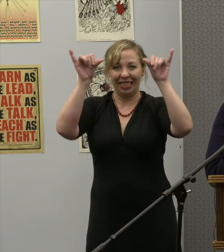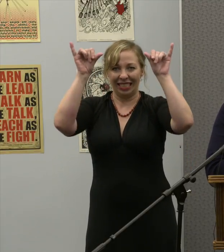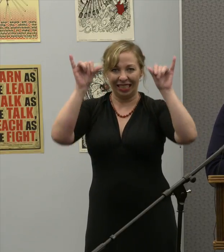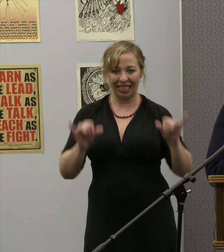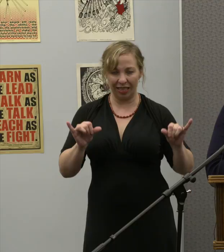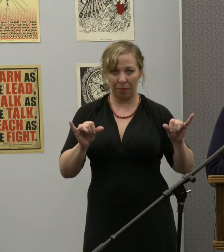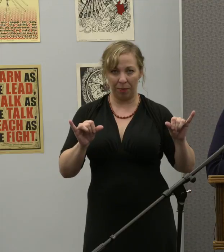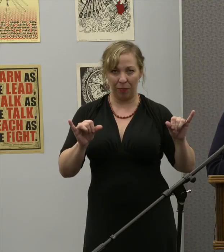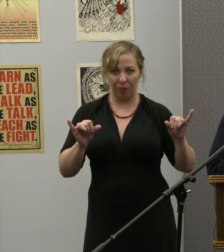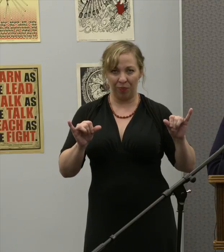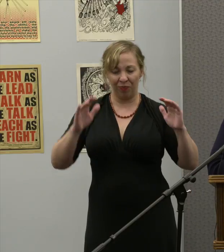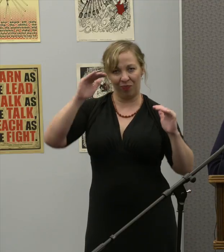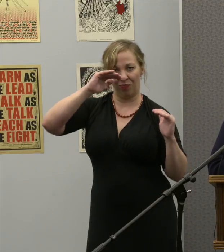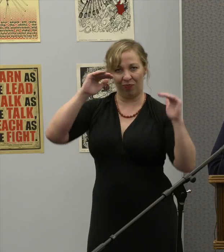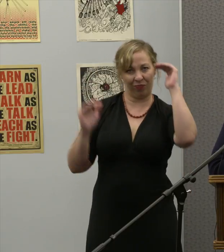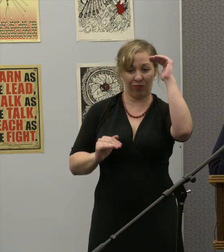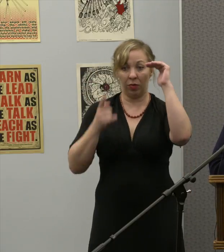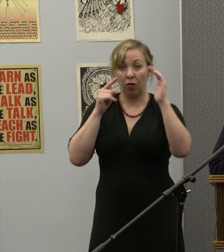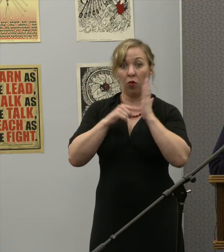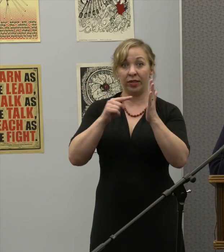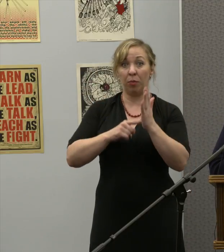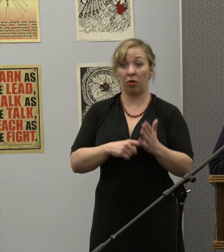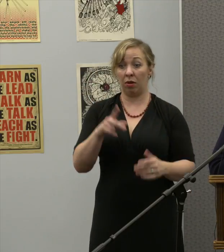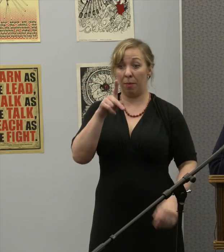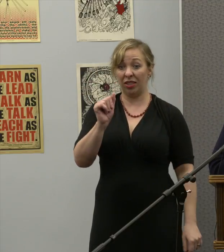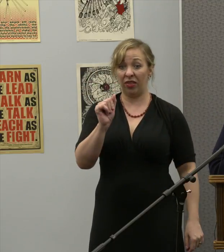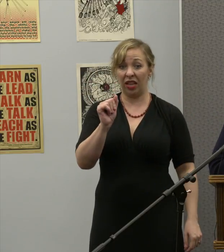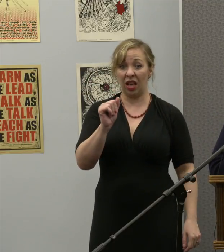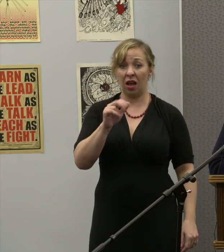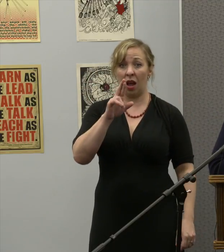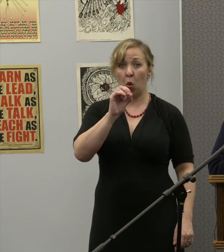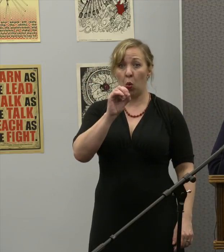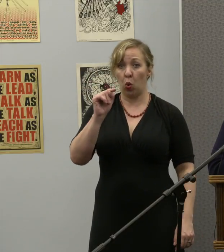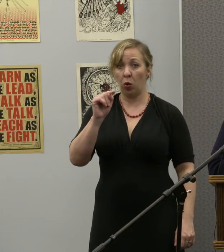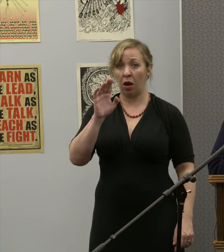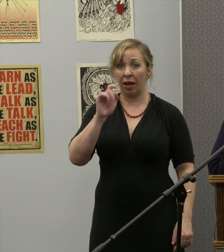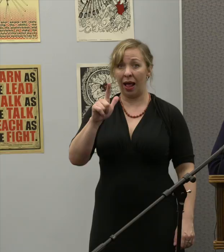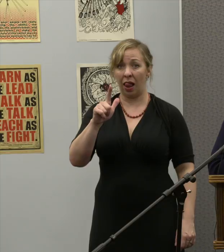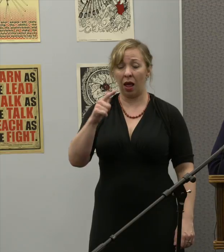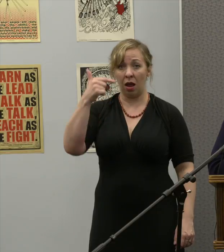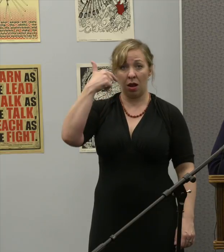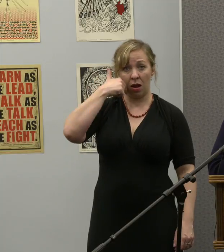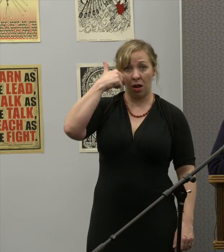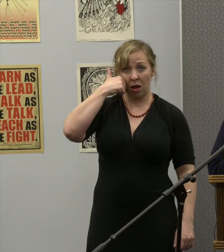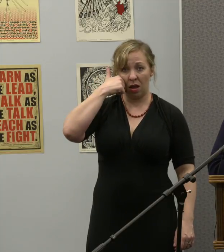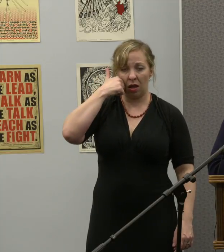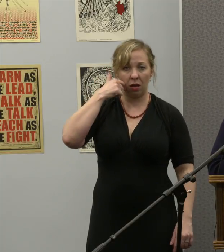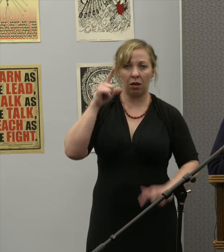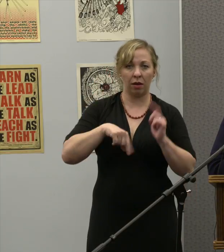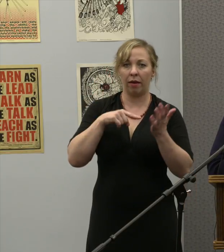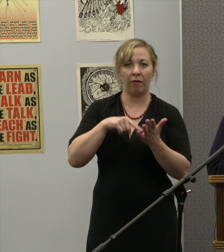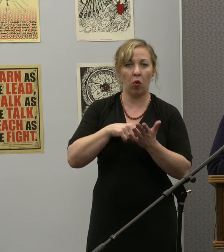Medicaid in Pennsylvania, where if you go and you need a root canal, you can't get it paid for. You're gonna get an extraction. You're gonna get your teeth pulled.